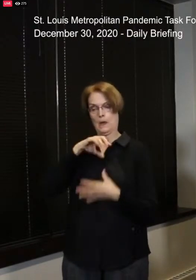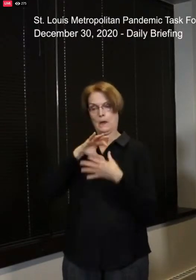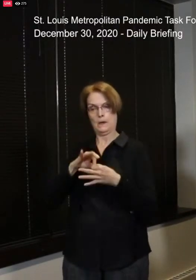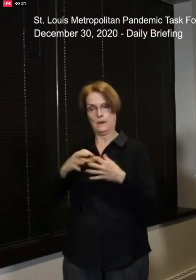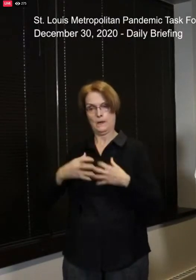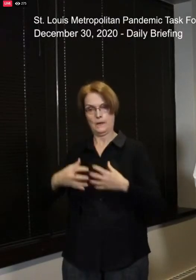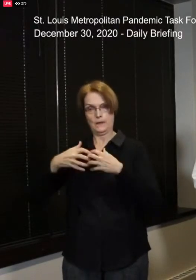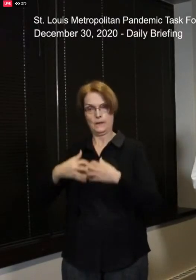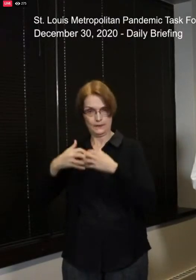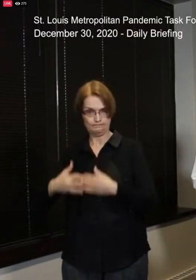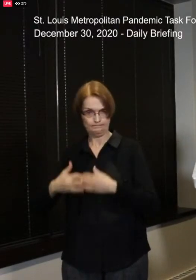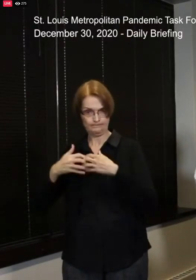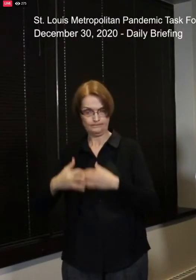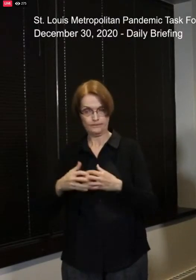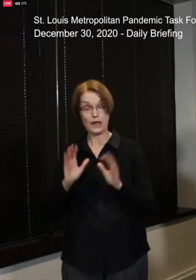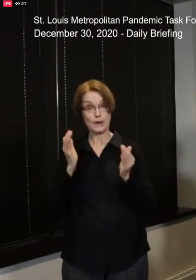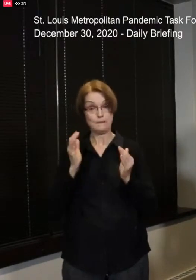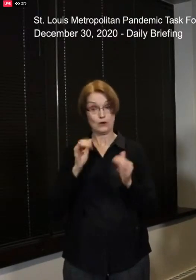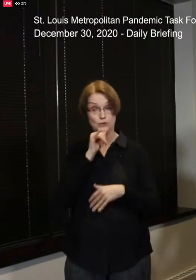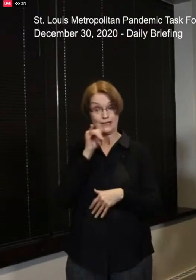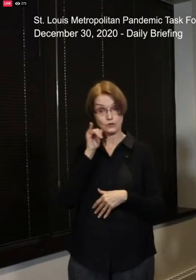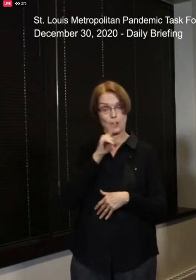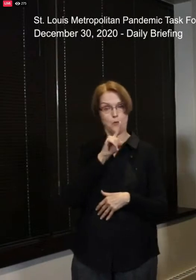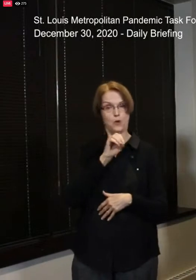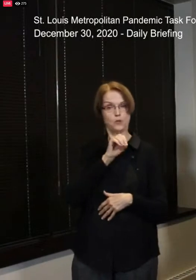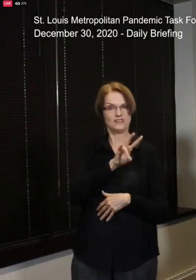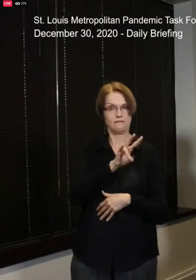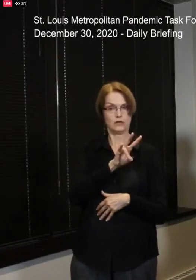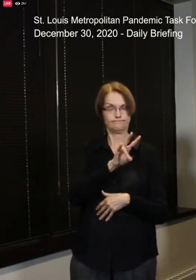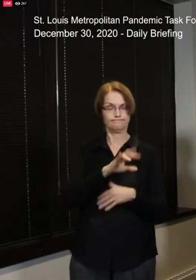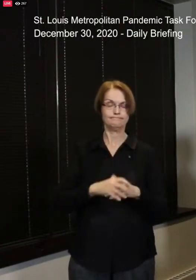to 107 from yesterday.